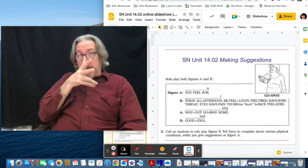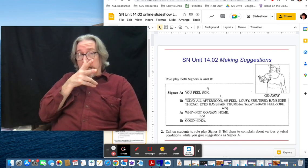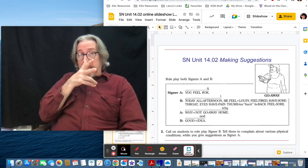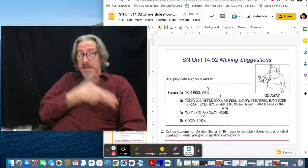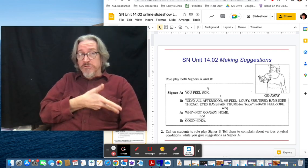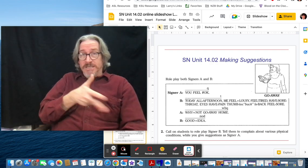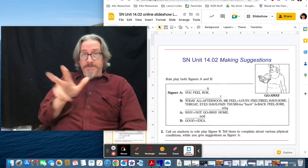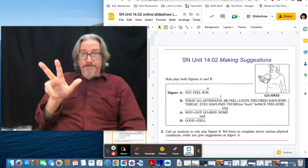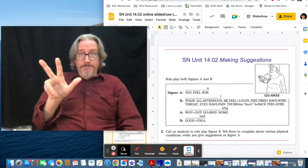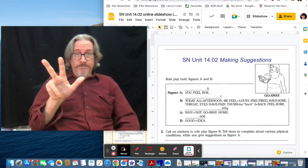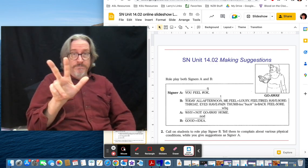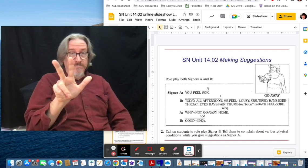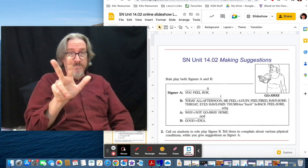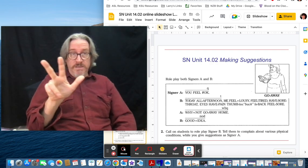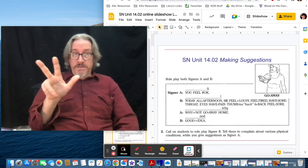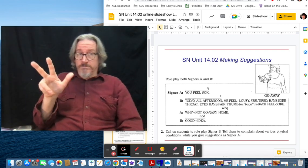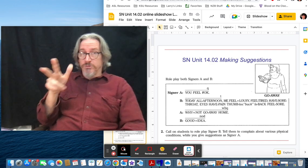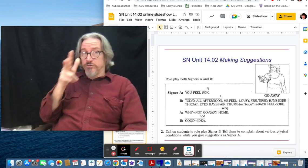then lousy,